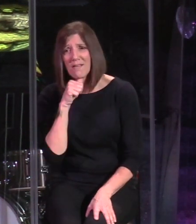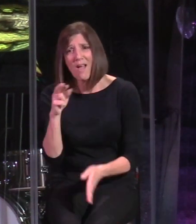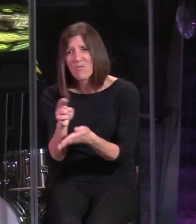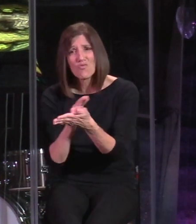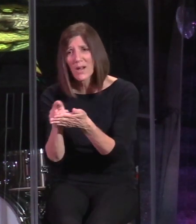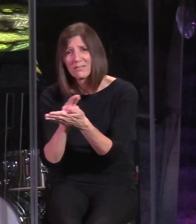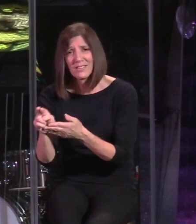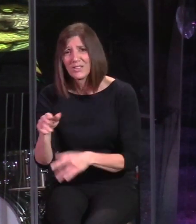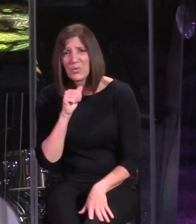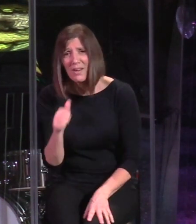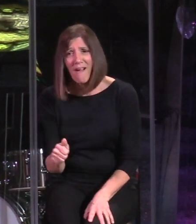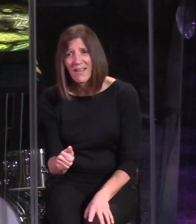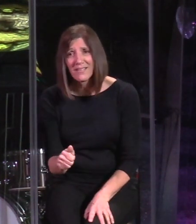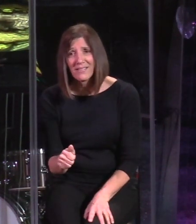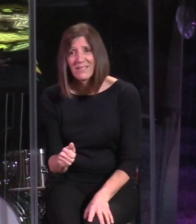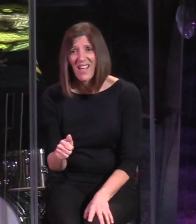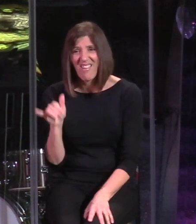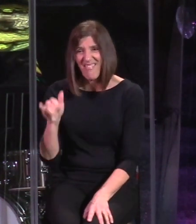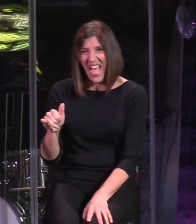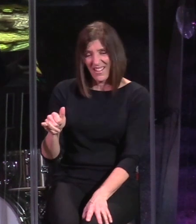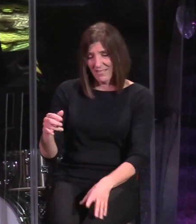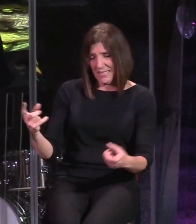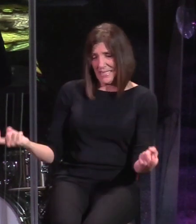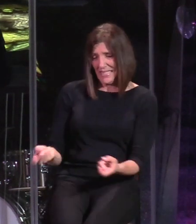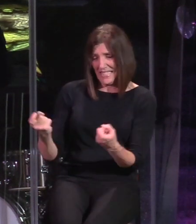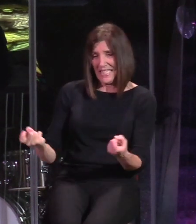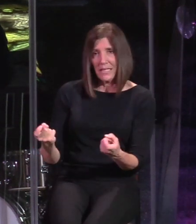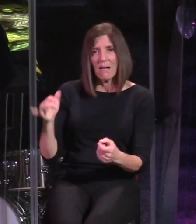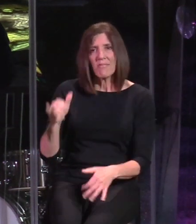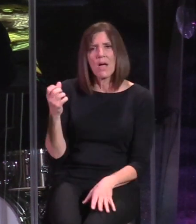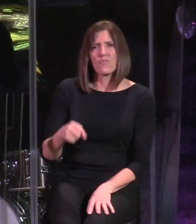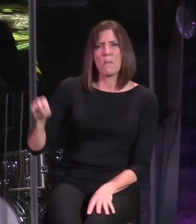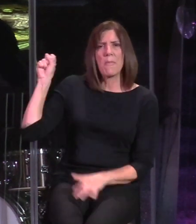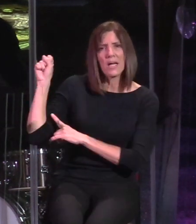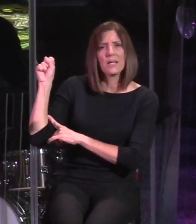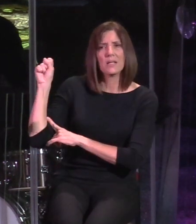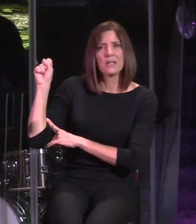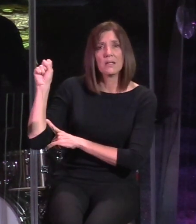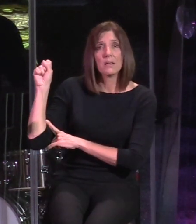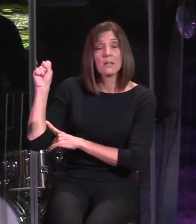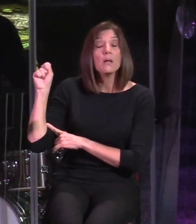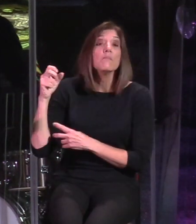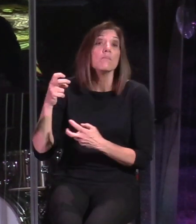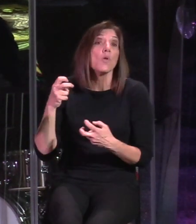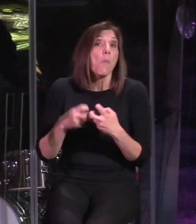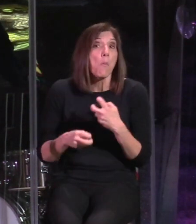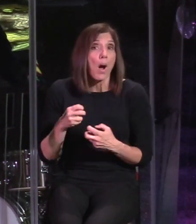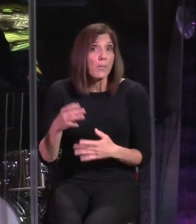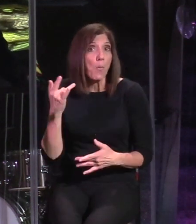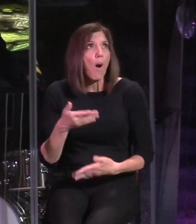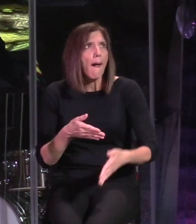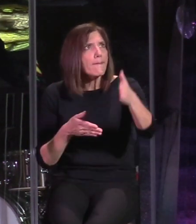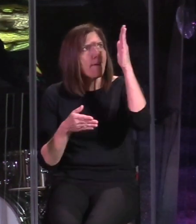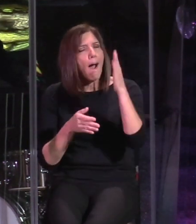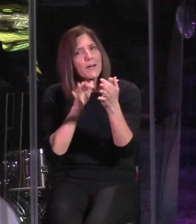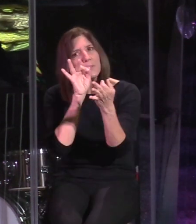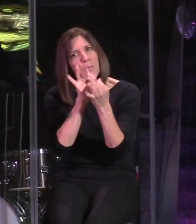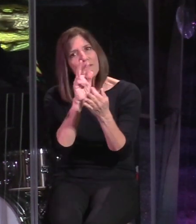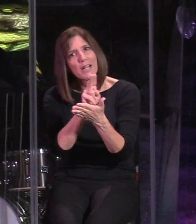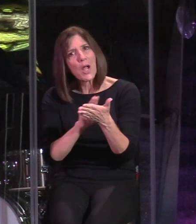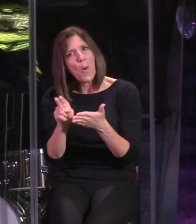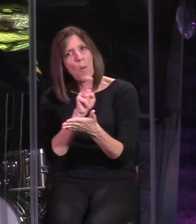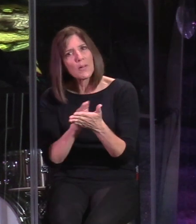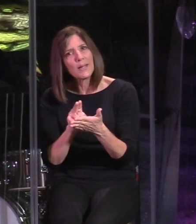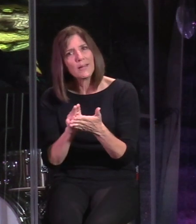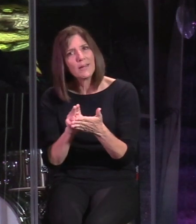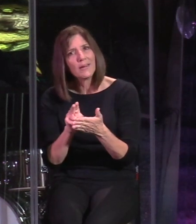unrighteous. It's called sin or rebellion. And that's a problem because God is perfectly holy and he